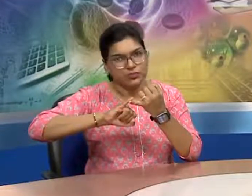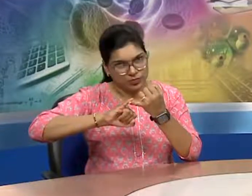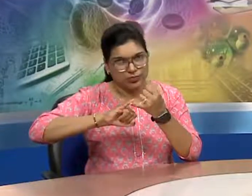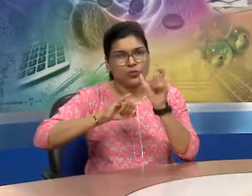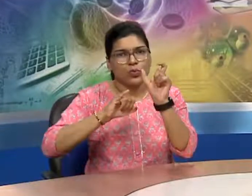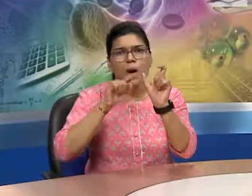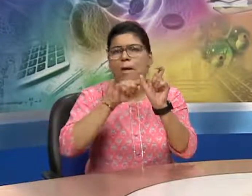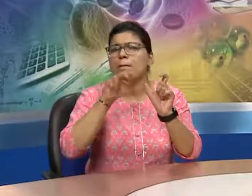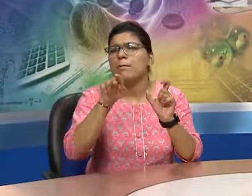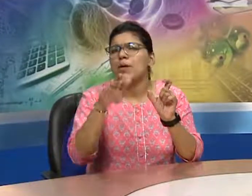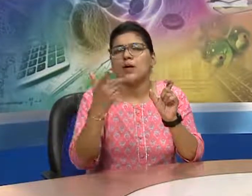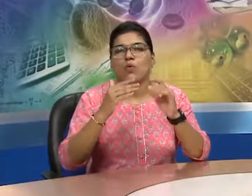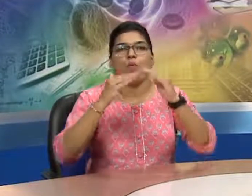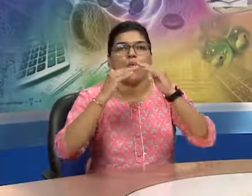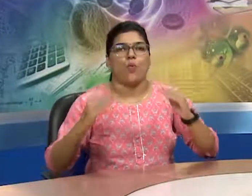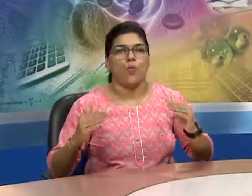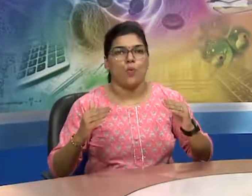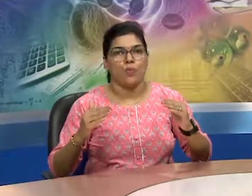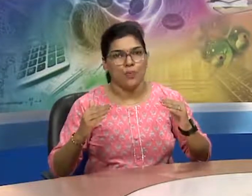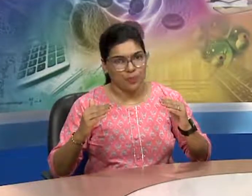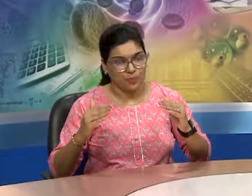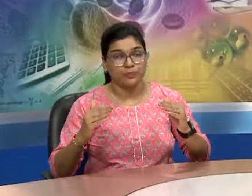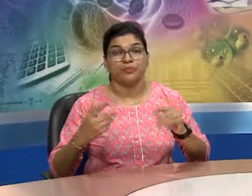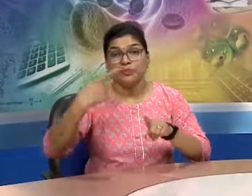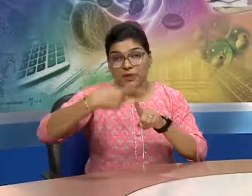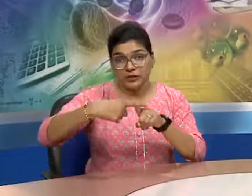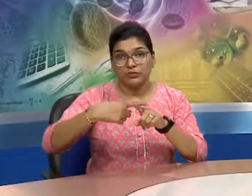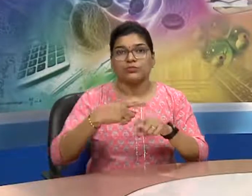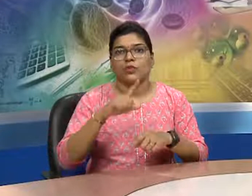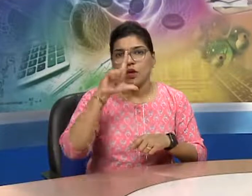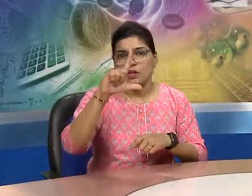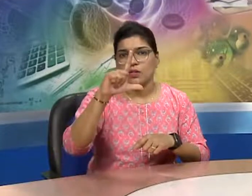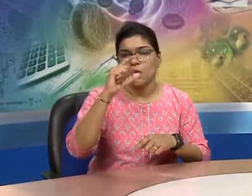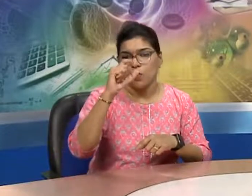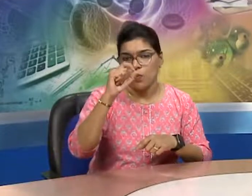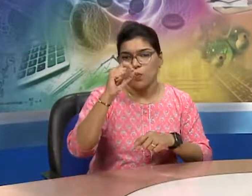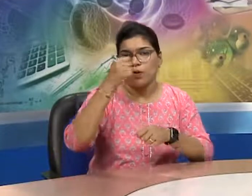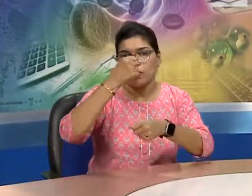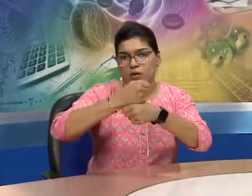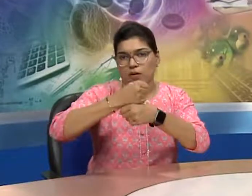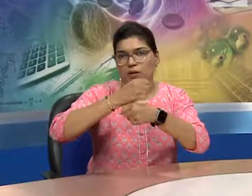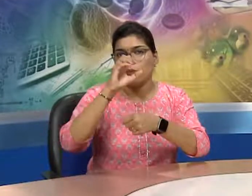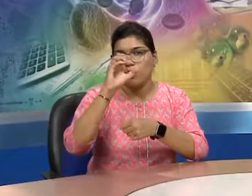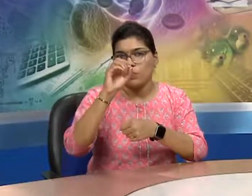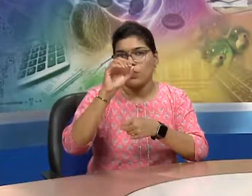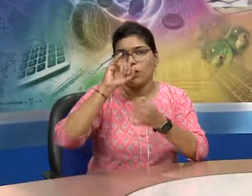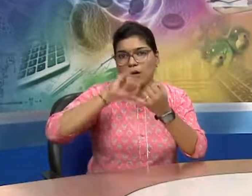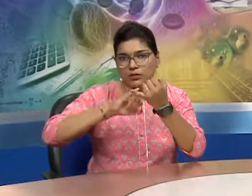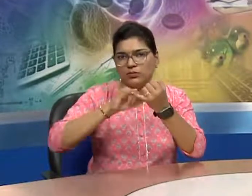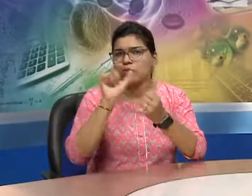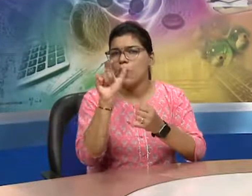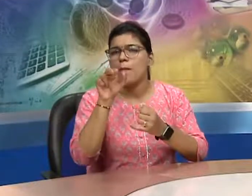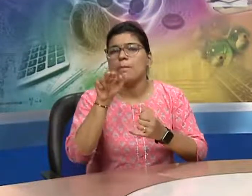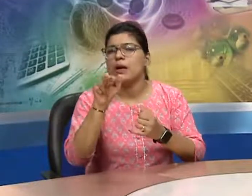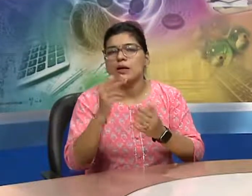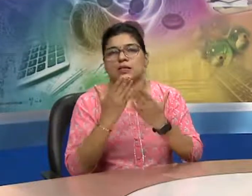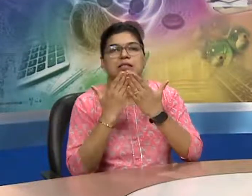ecology, so we get two words, and if you see,